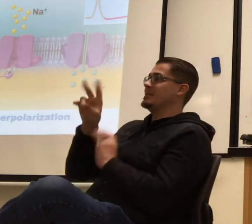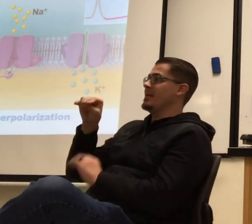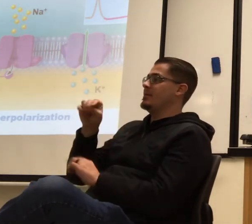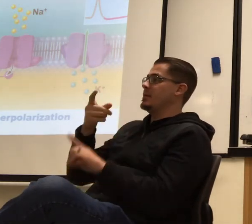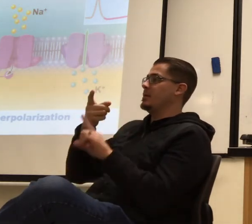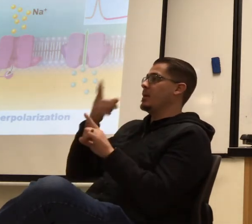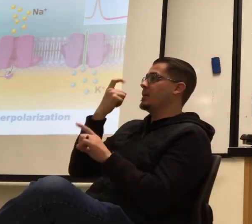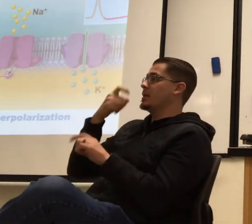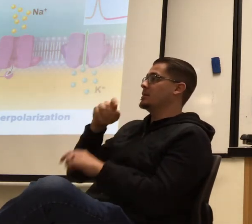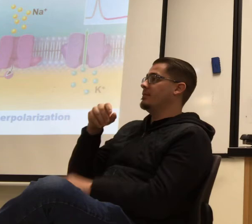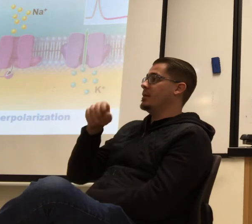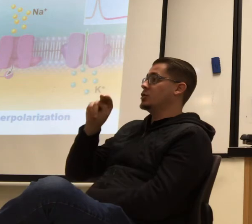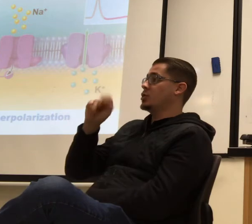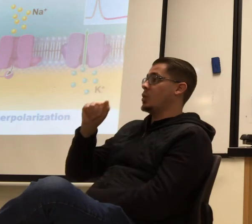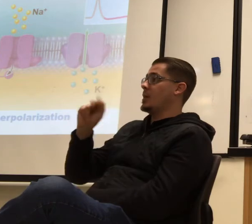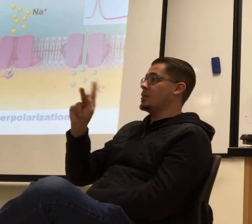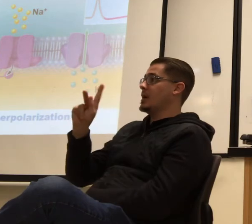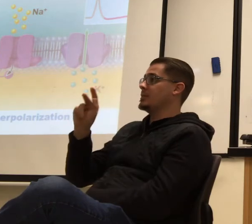potassium